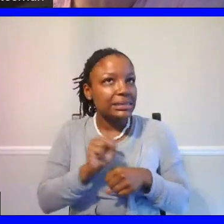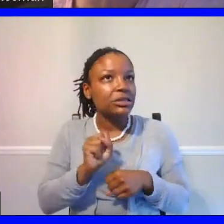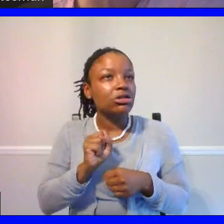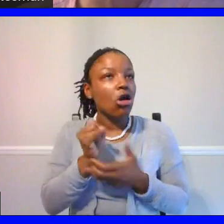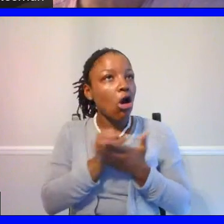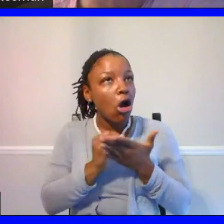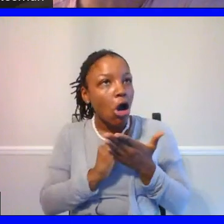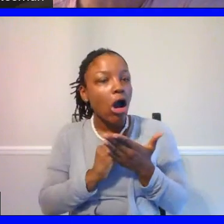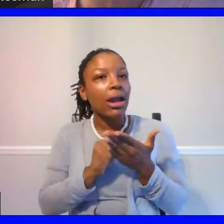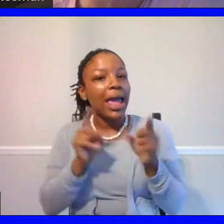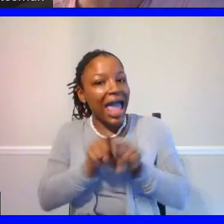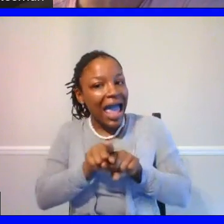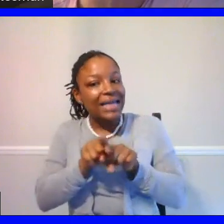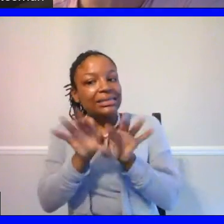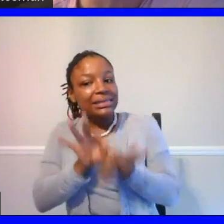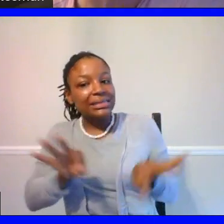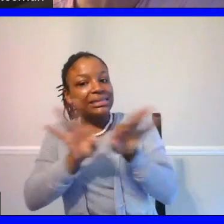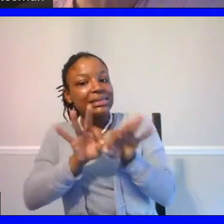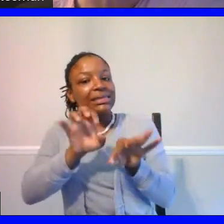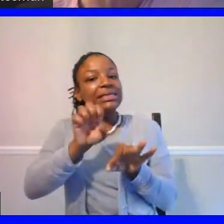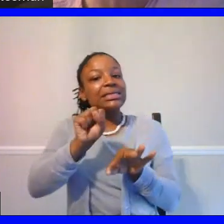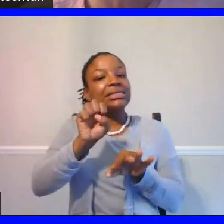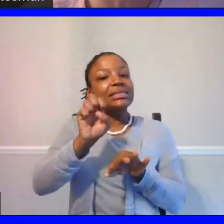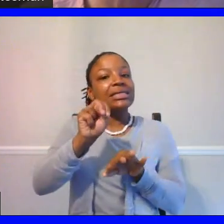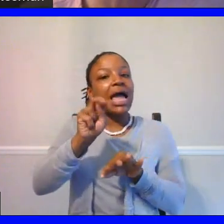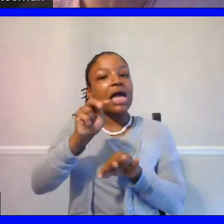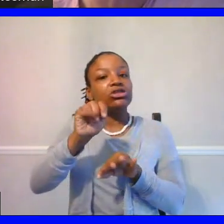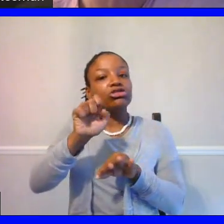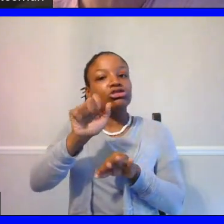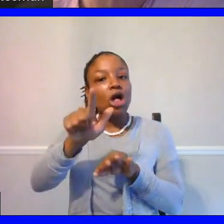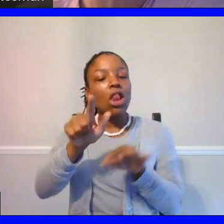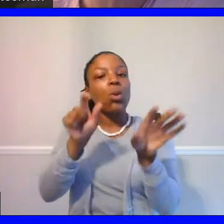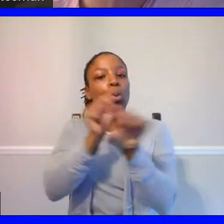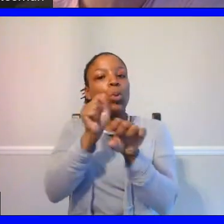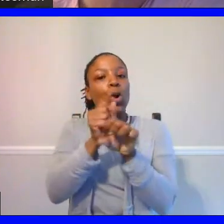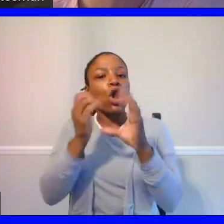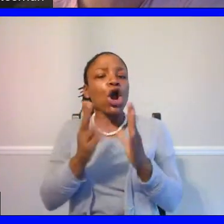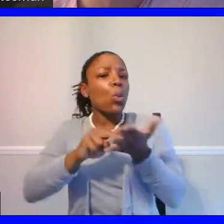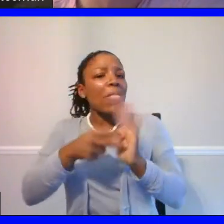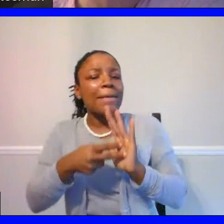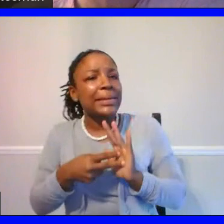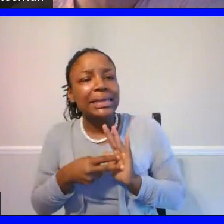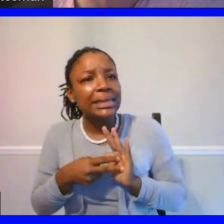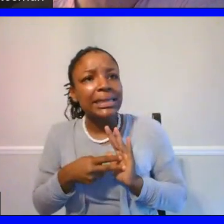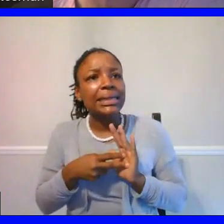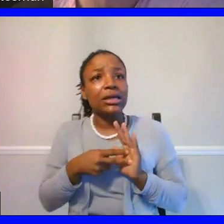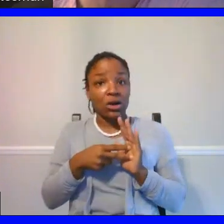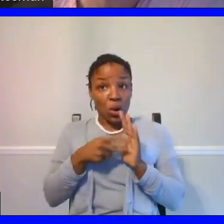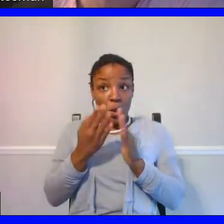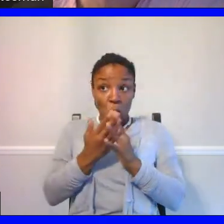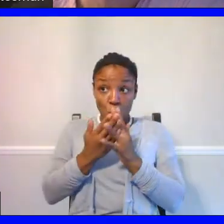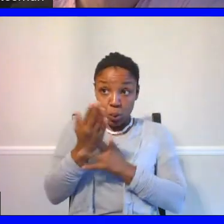an artist, as an essential worker, mean? Is it through that economic lens? Is it through